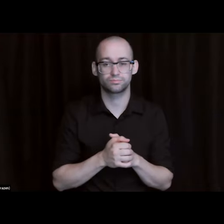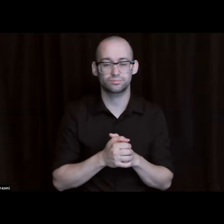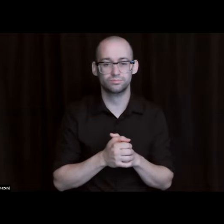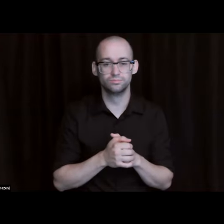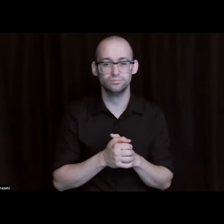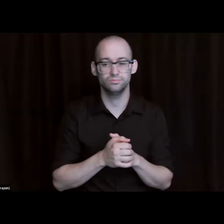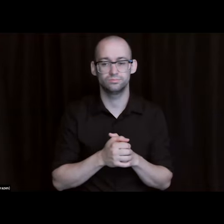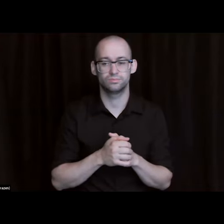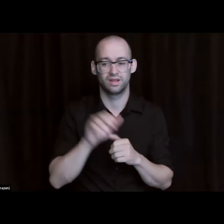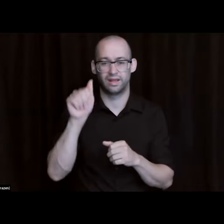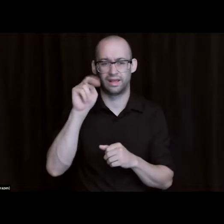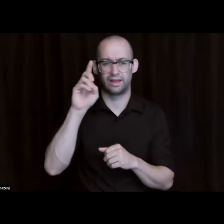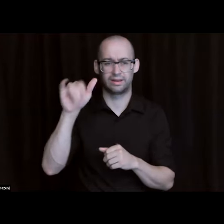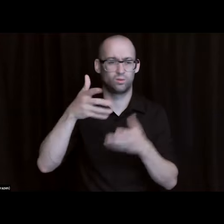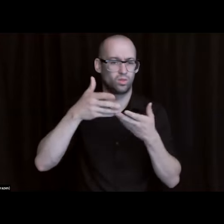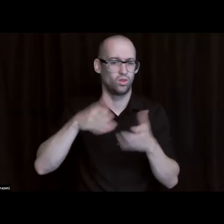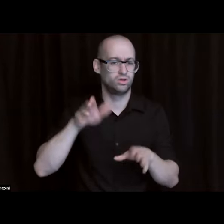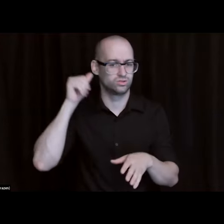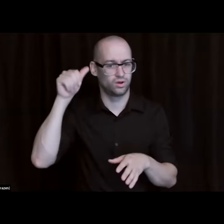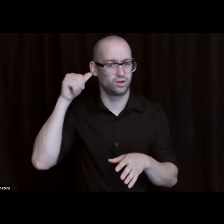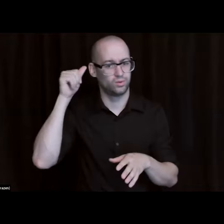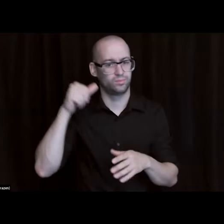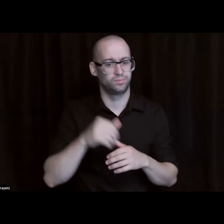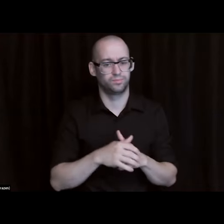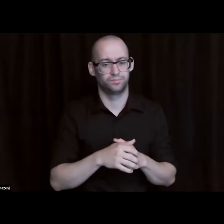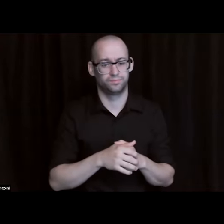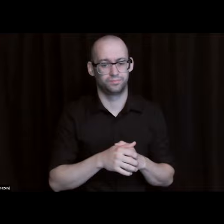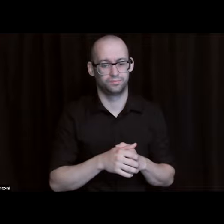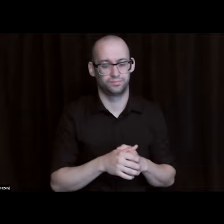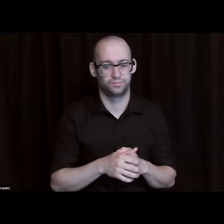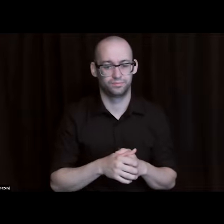And we lost your audio.